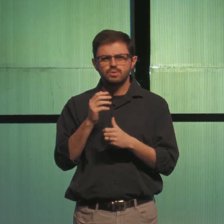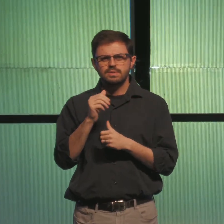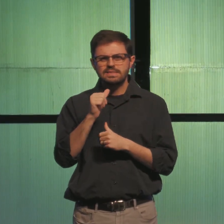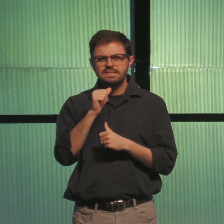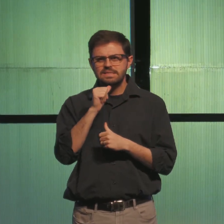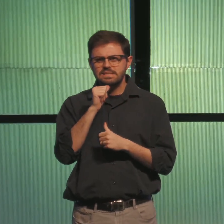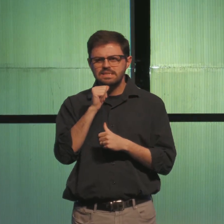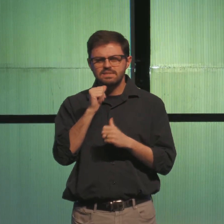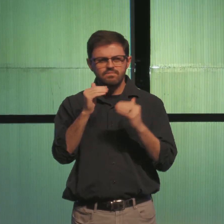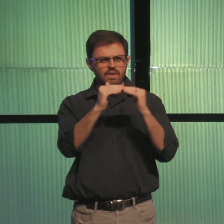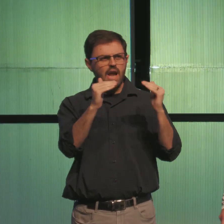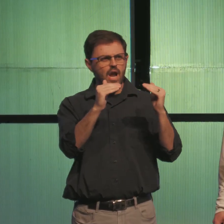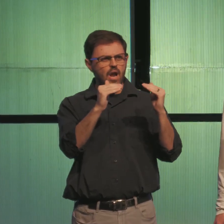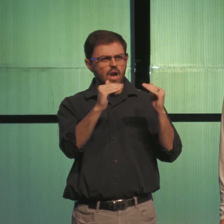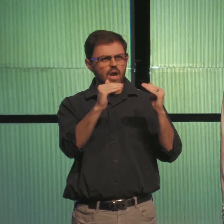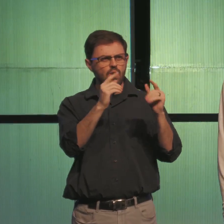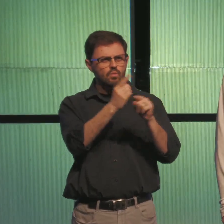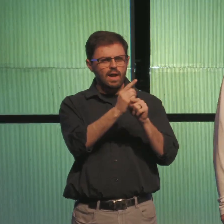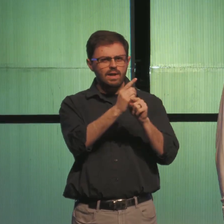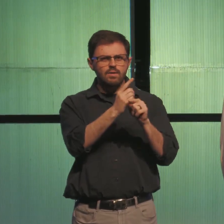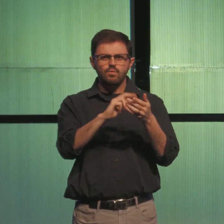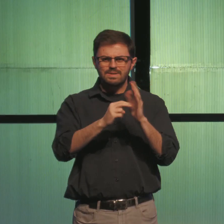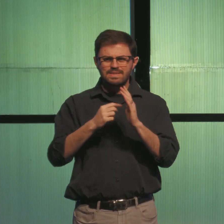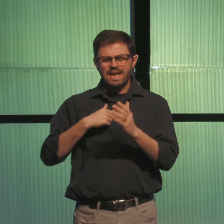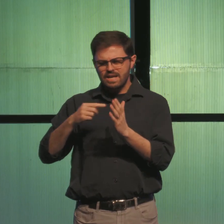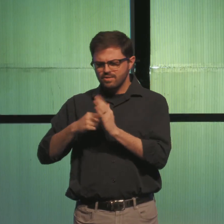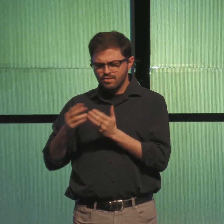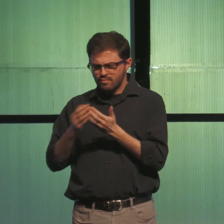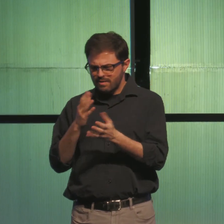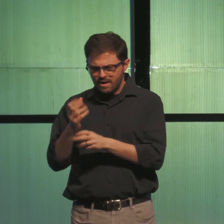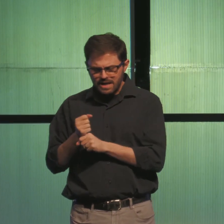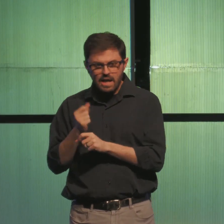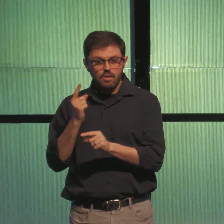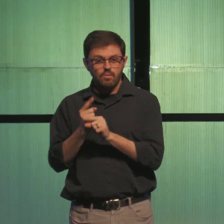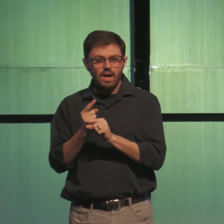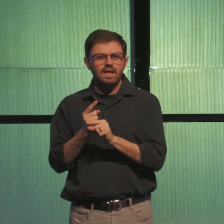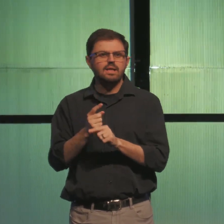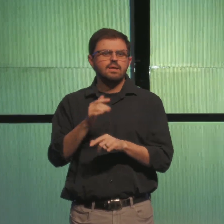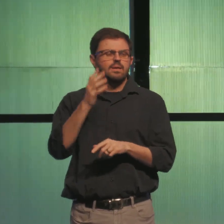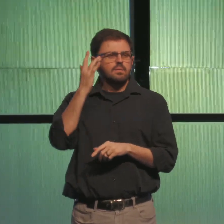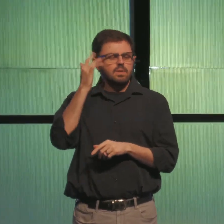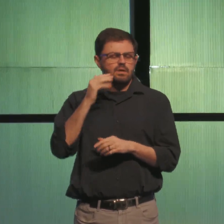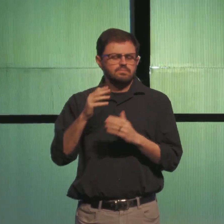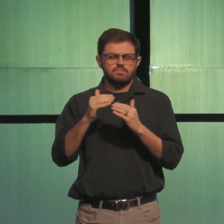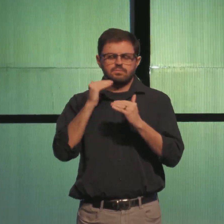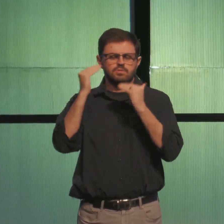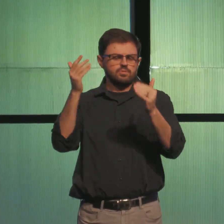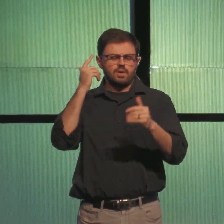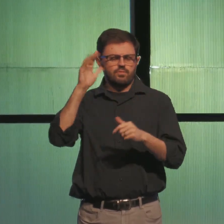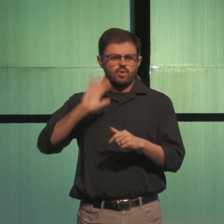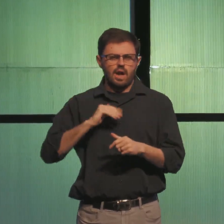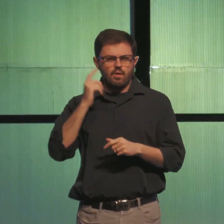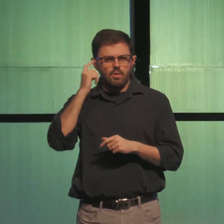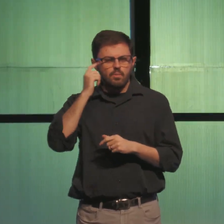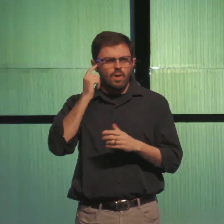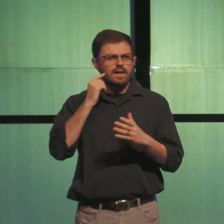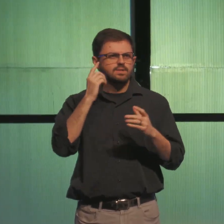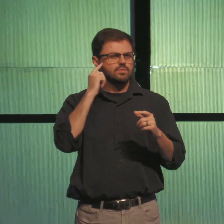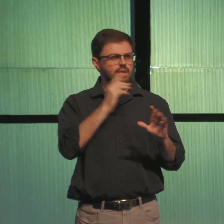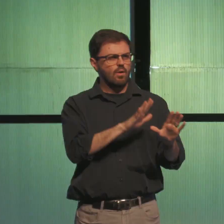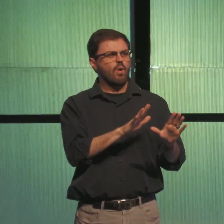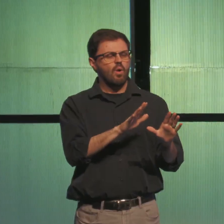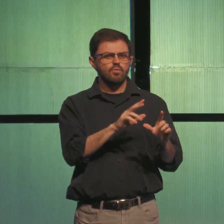the world is fair, and so I deserve all of this. Because it's too much for our brains to go, the world isn't